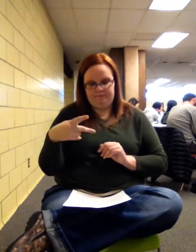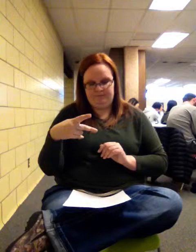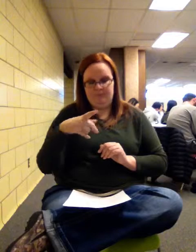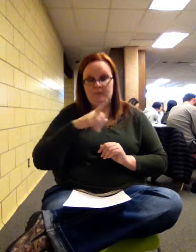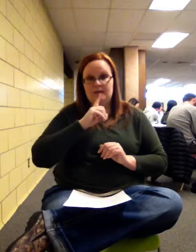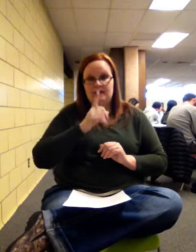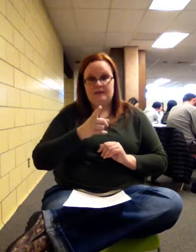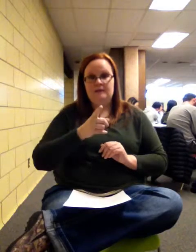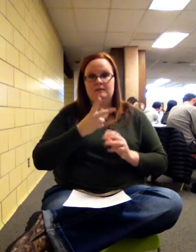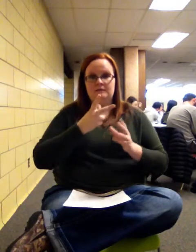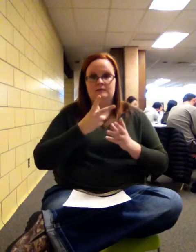the corporate security.